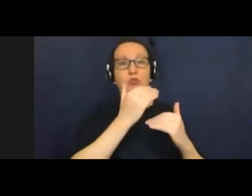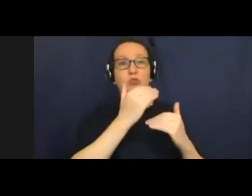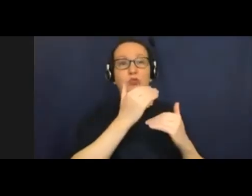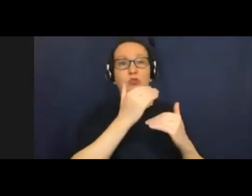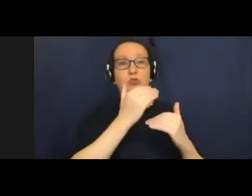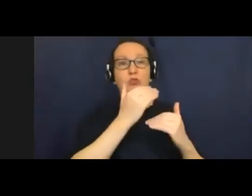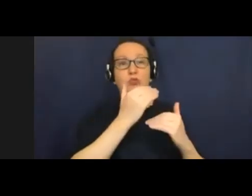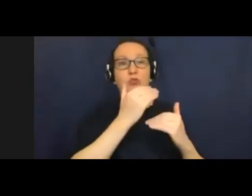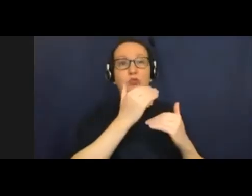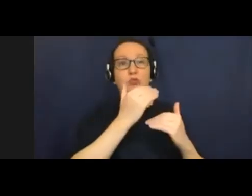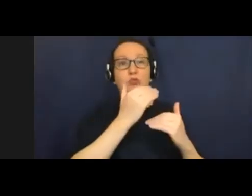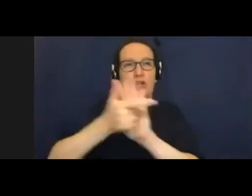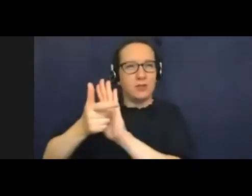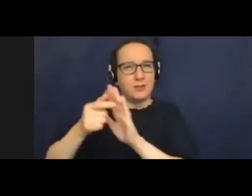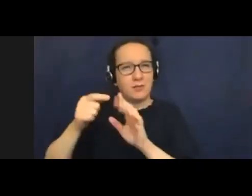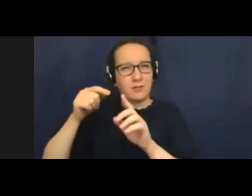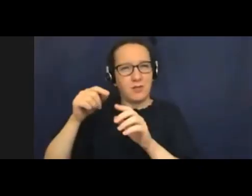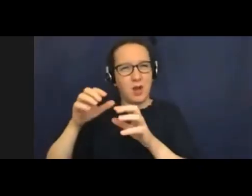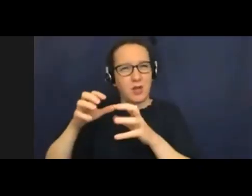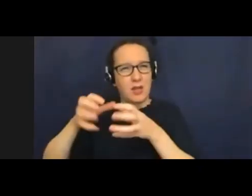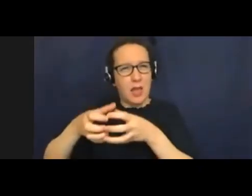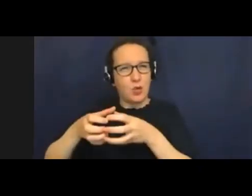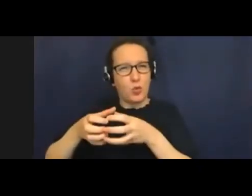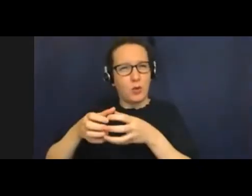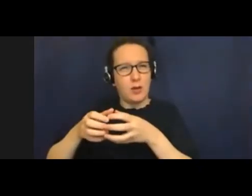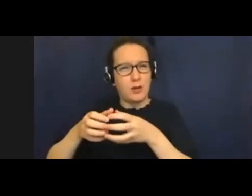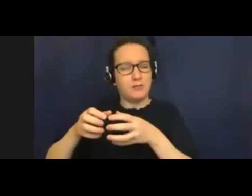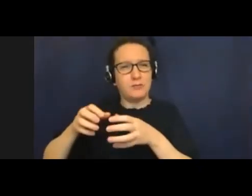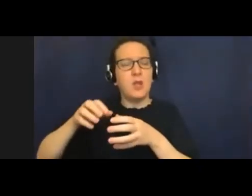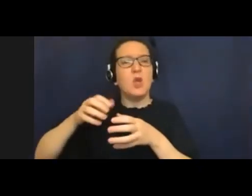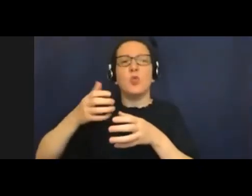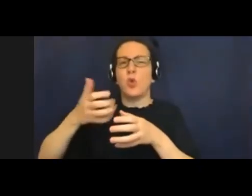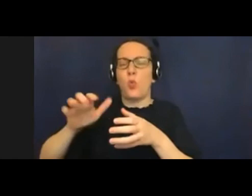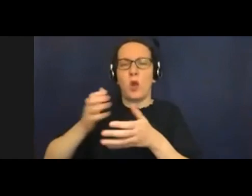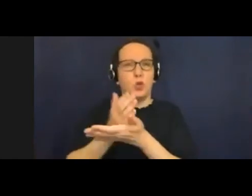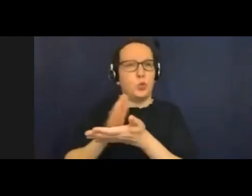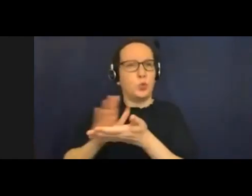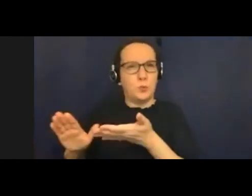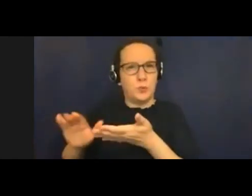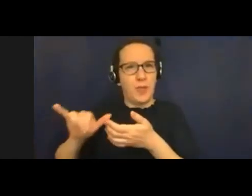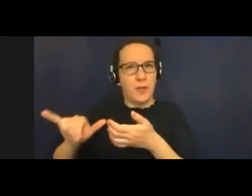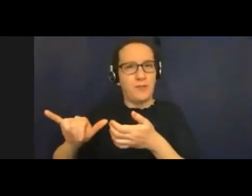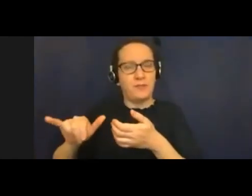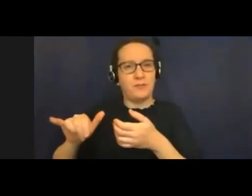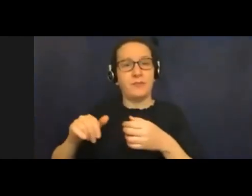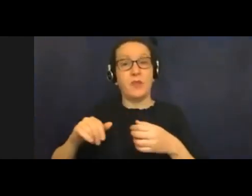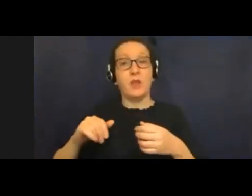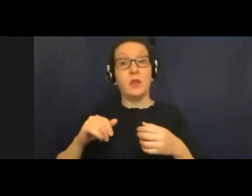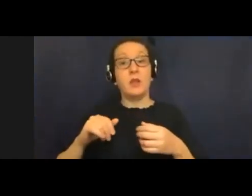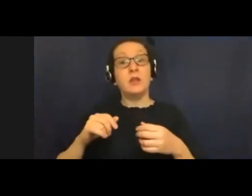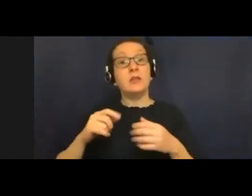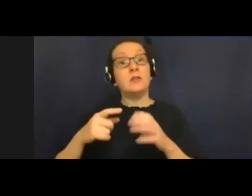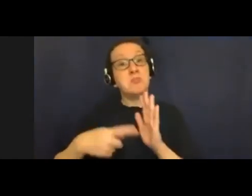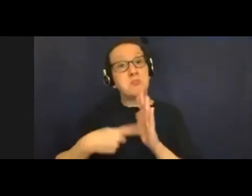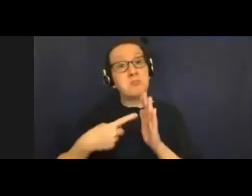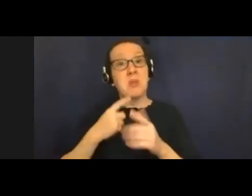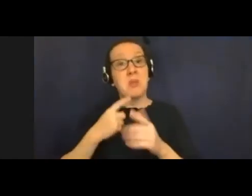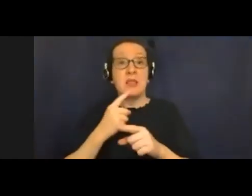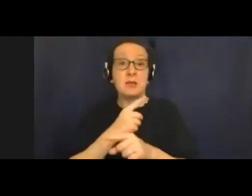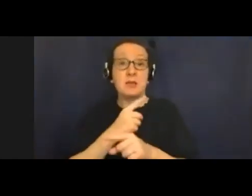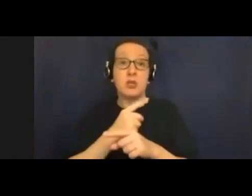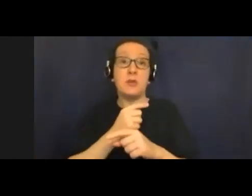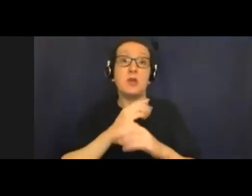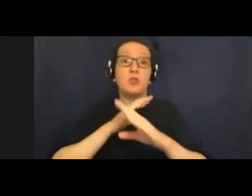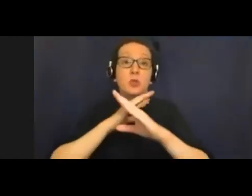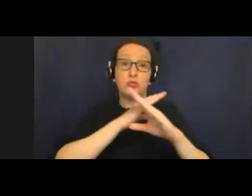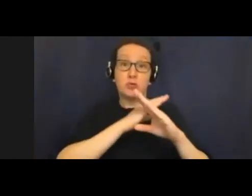into account the proportionality when decisions, especially restrictions or legitimate restrictions on